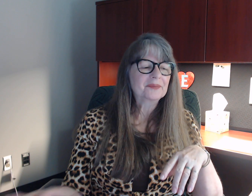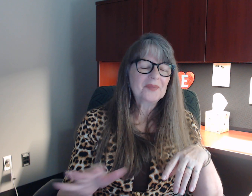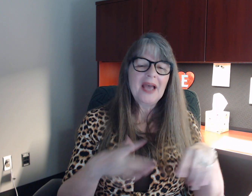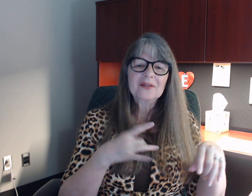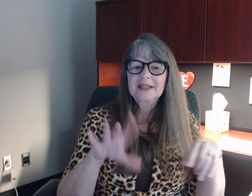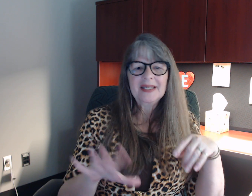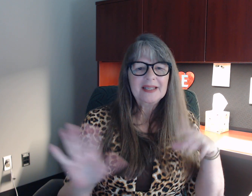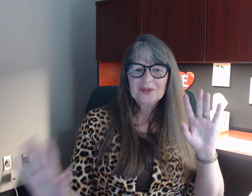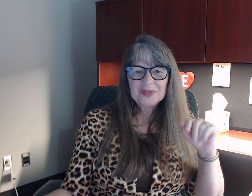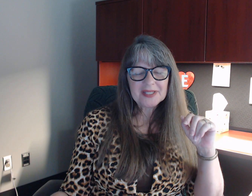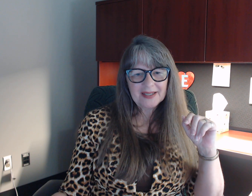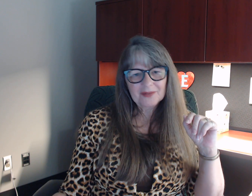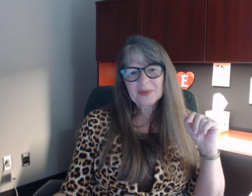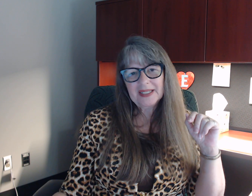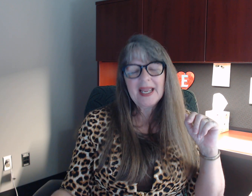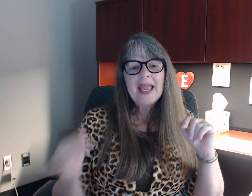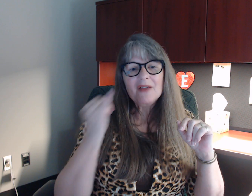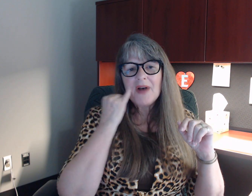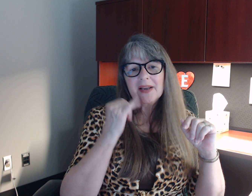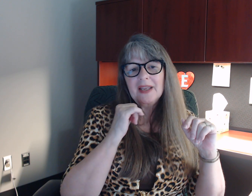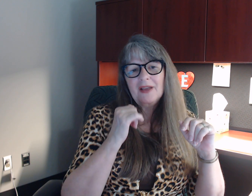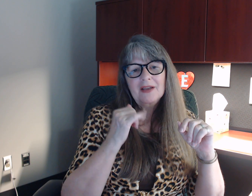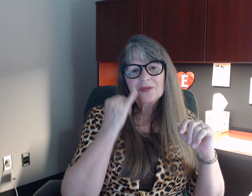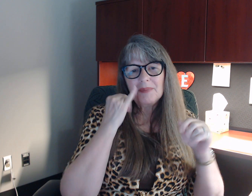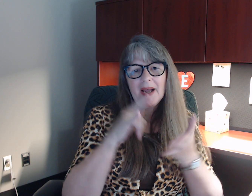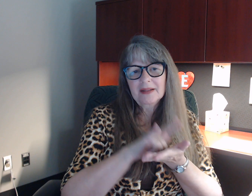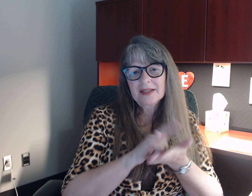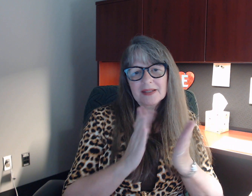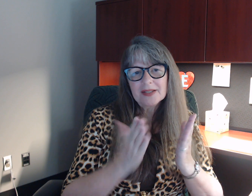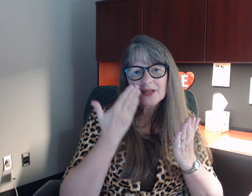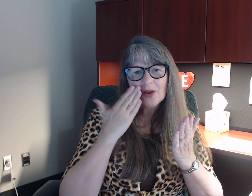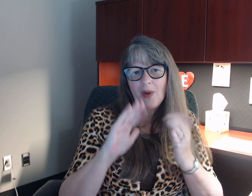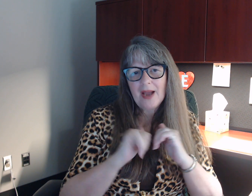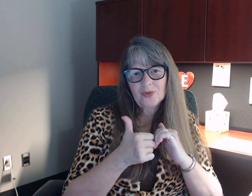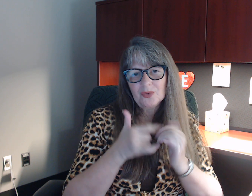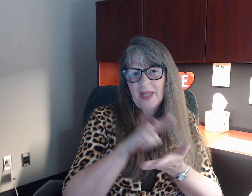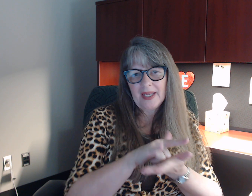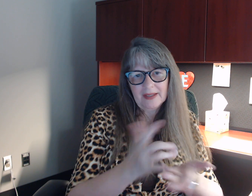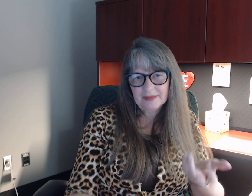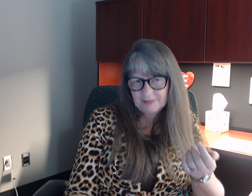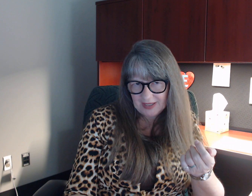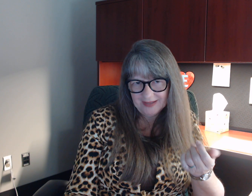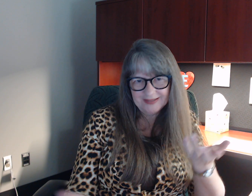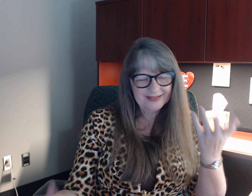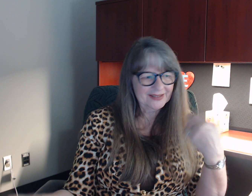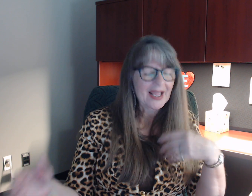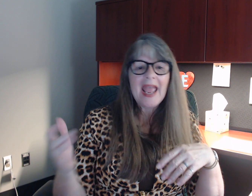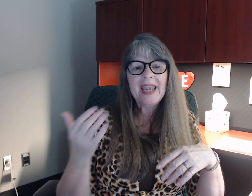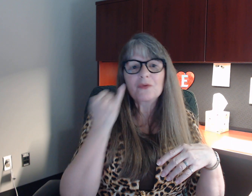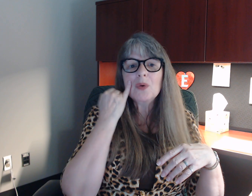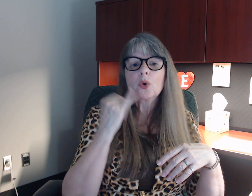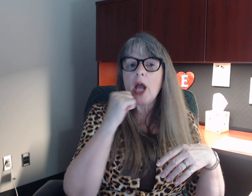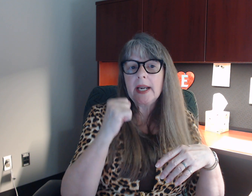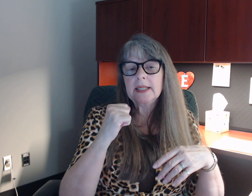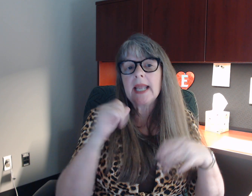I don't like that either. It's like really, if the pilot doesn't know how to land, and if we were not in kind of